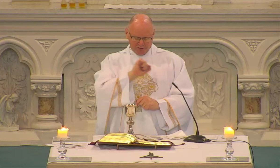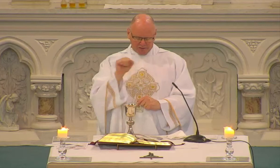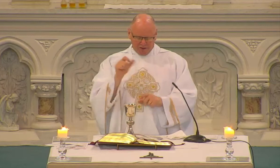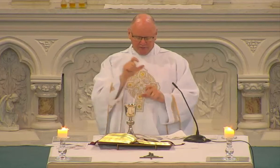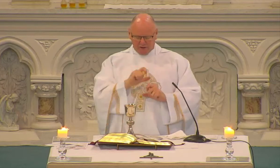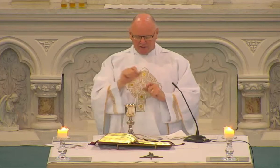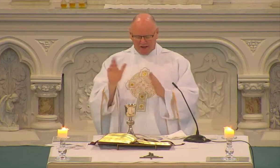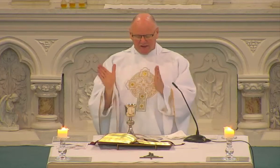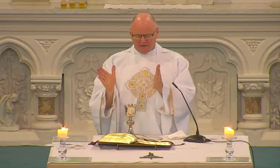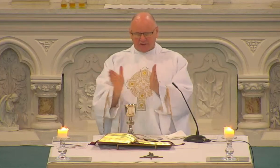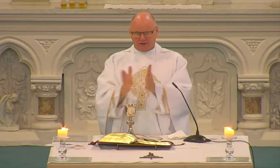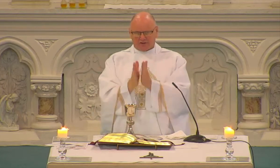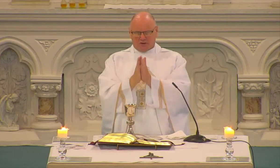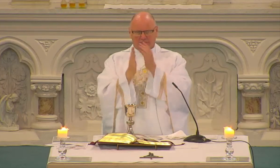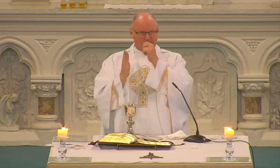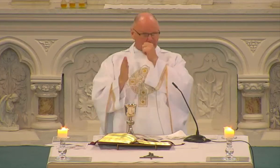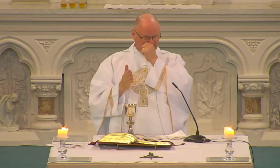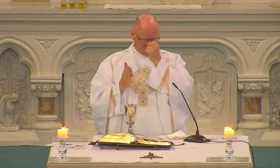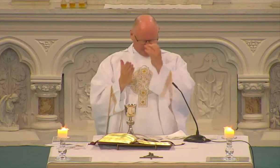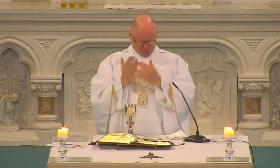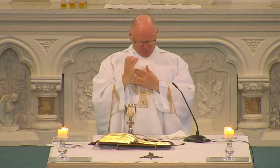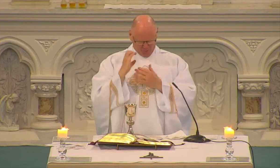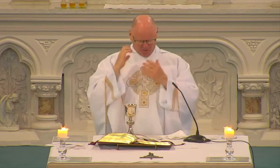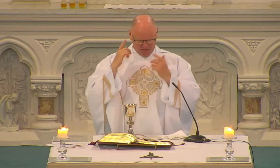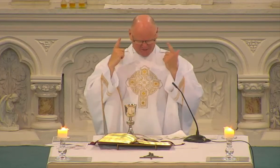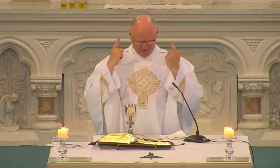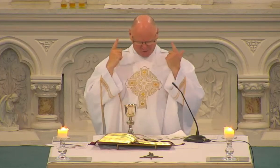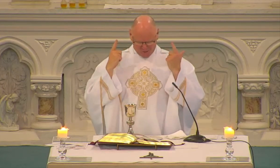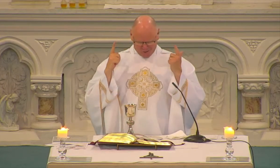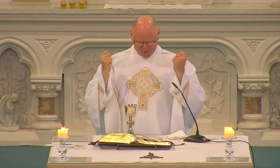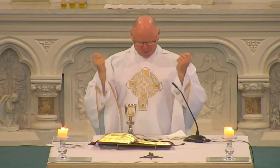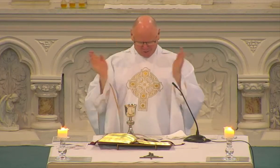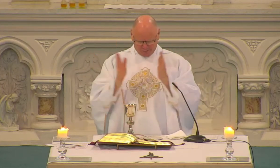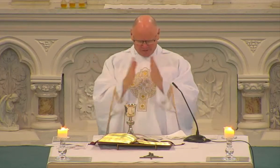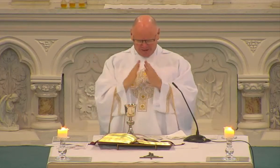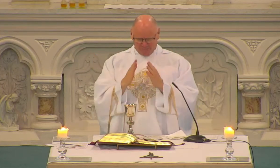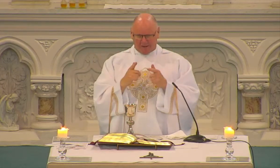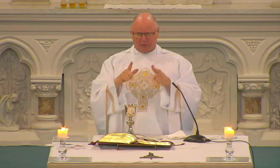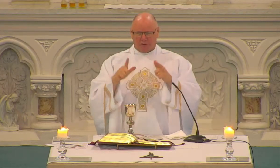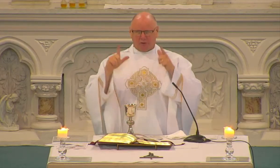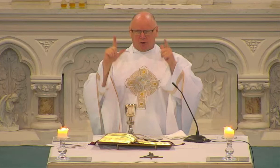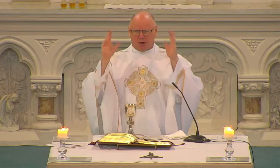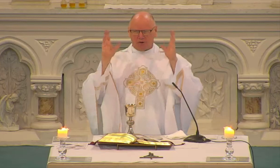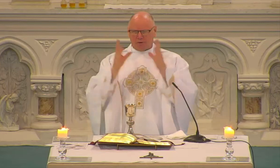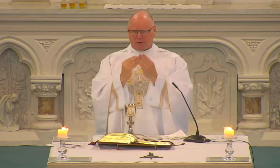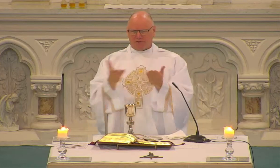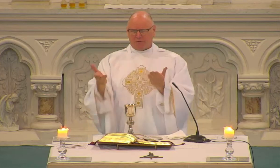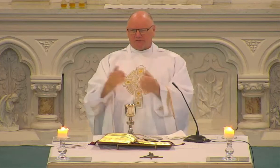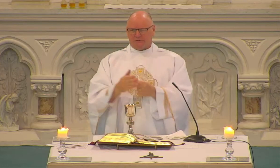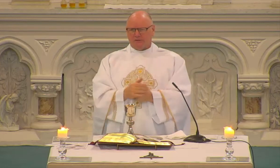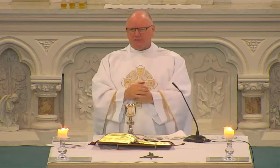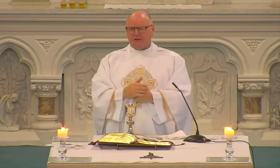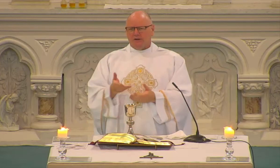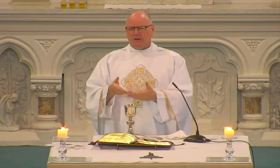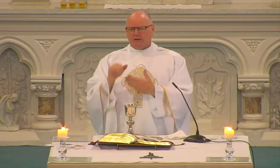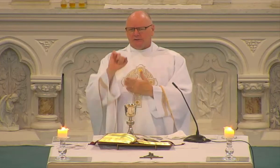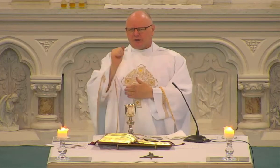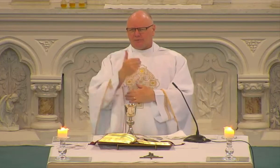of our unending joy. Through Christ our Lord. Amen. Lord, be with you. Lift up your